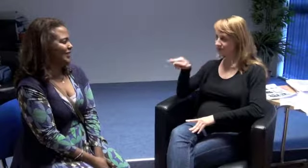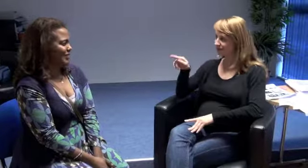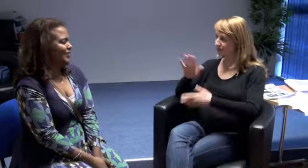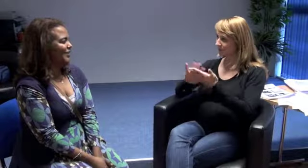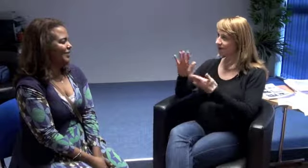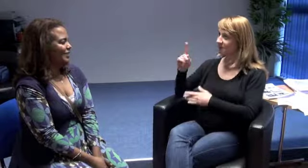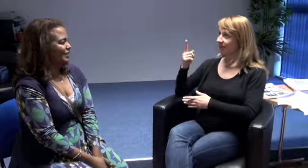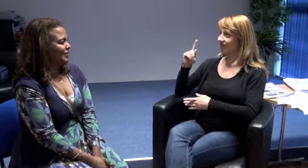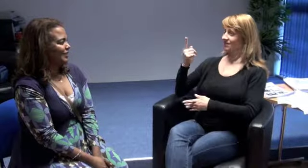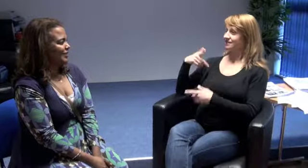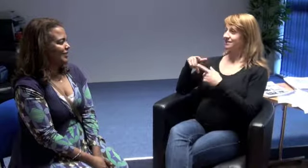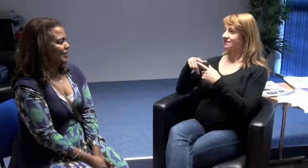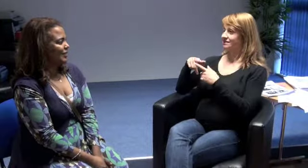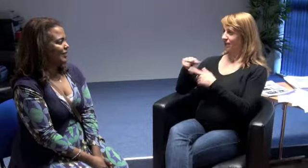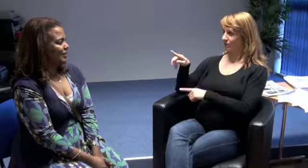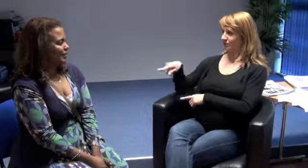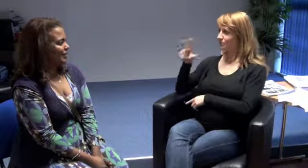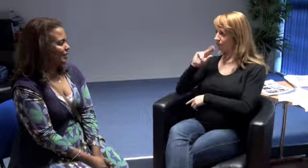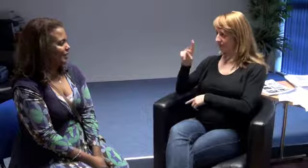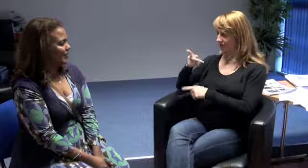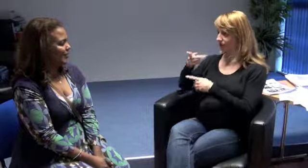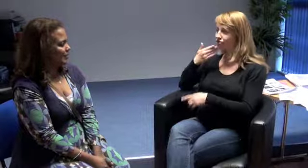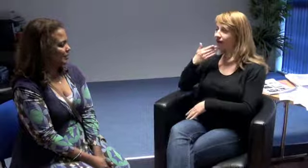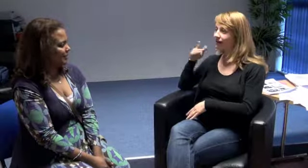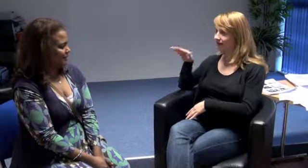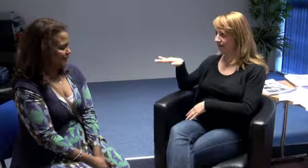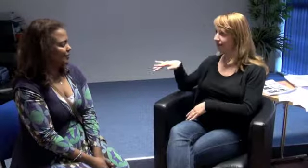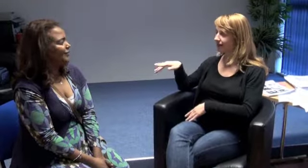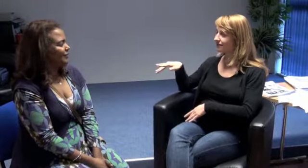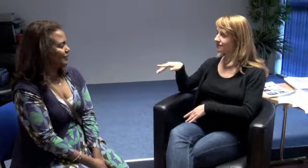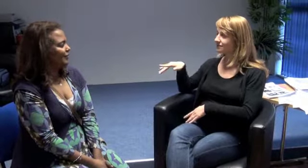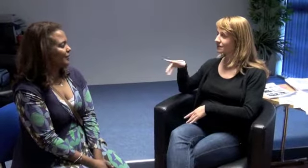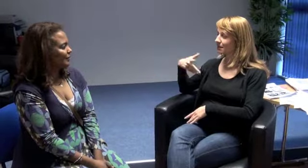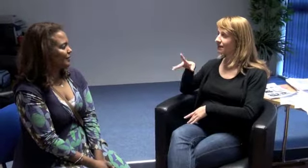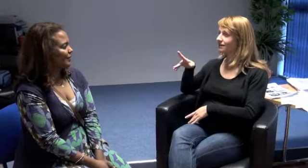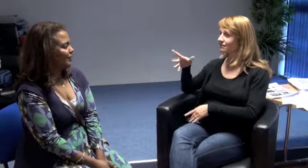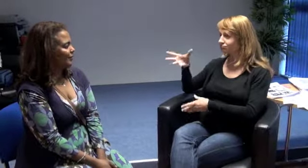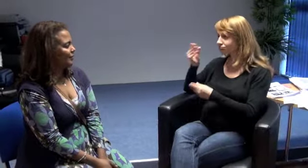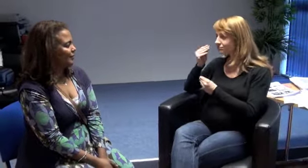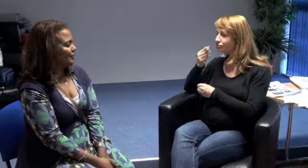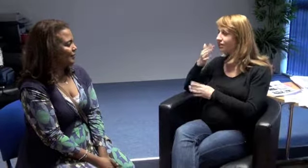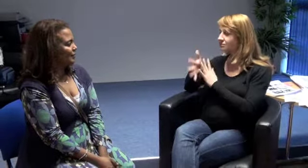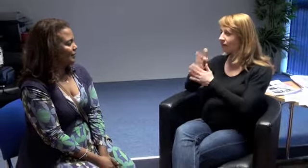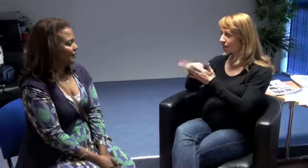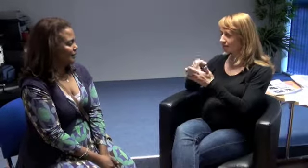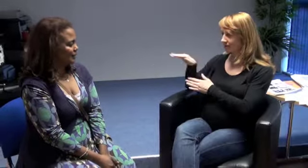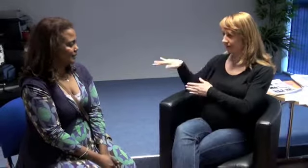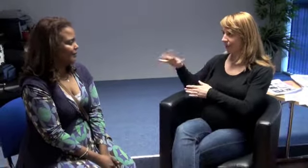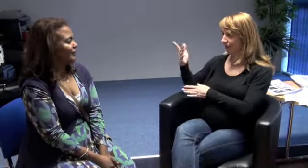for me, I'm from the Czech Republic, and that's my first language, which I have from birth.